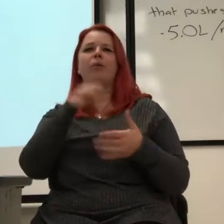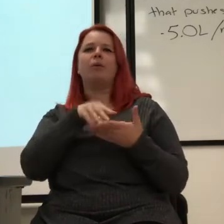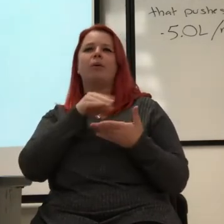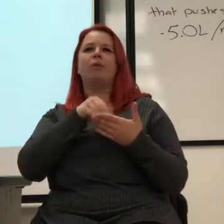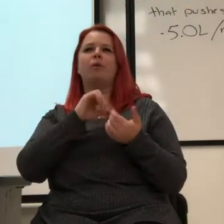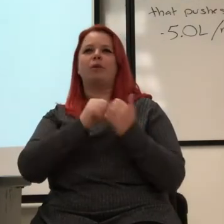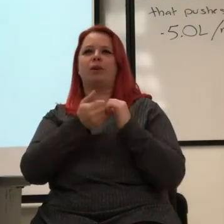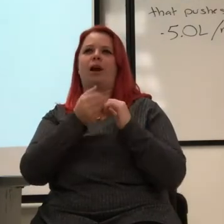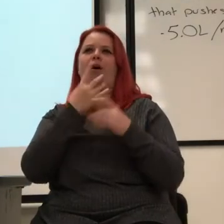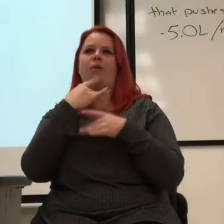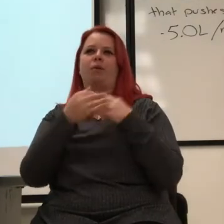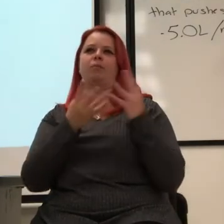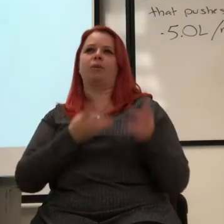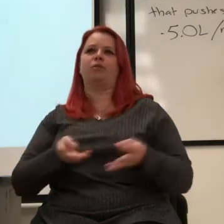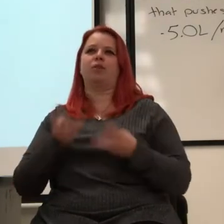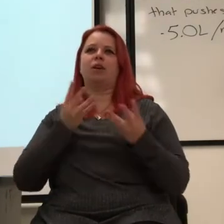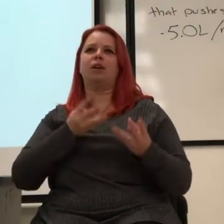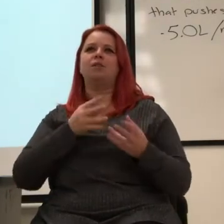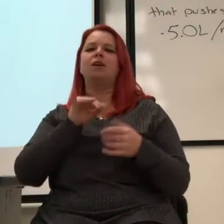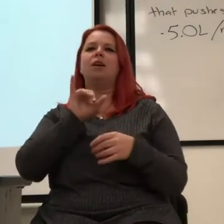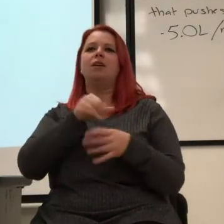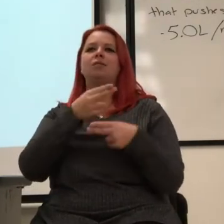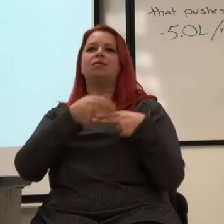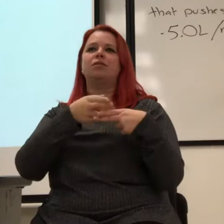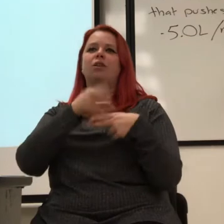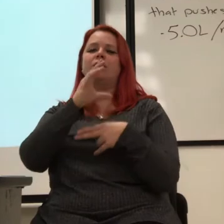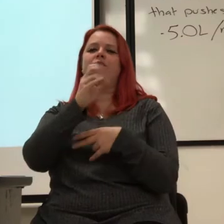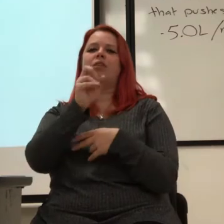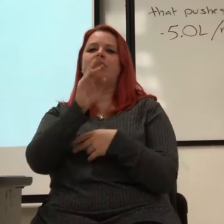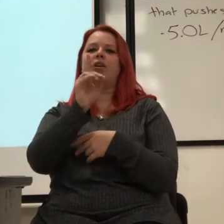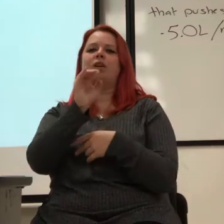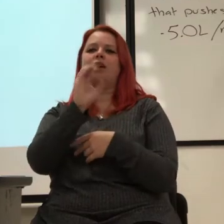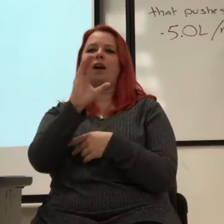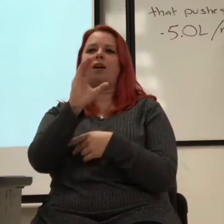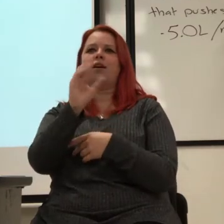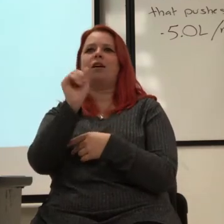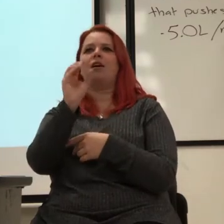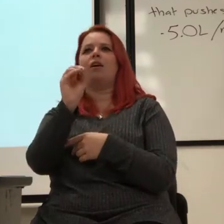So that's what we call a cardiac output. That's the term.